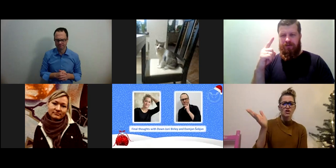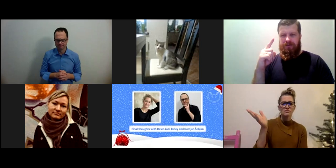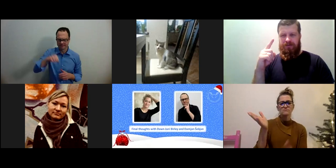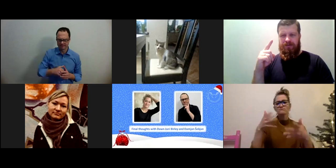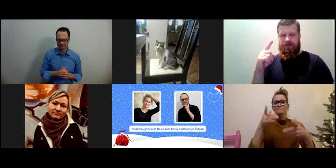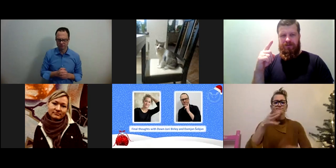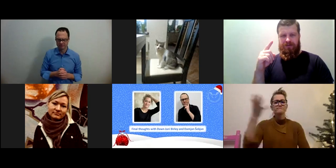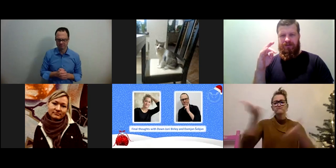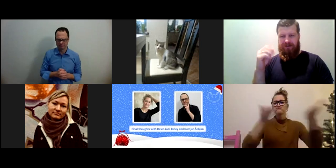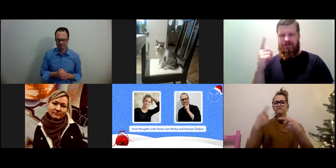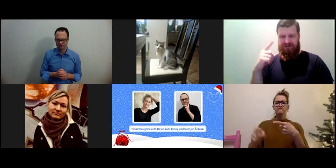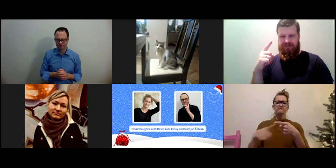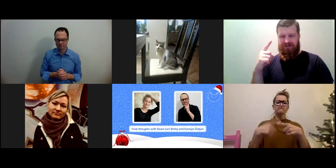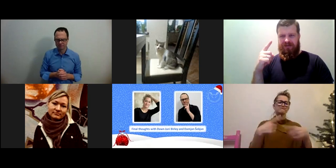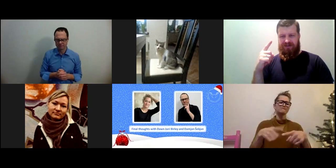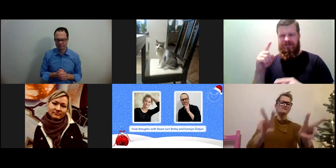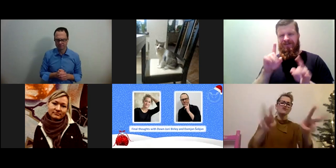of friends.